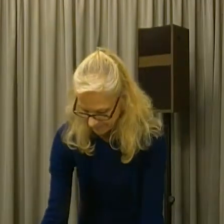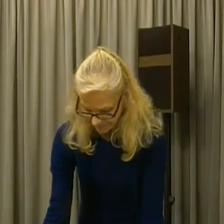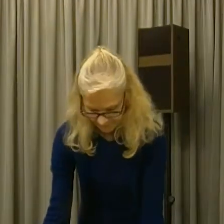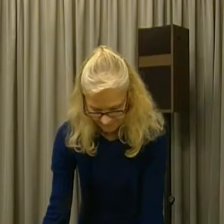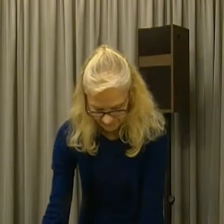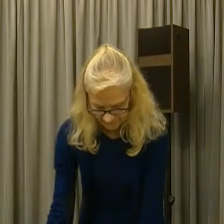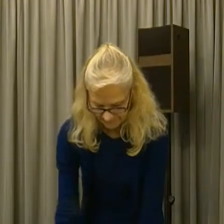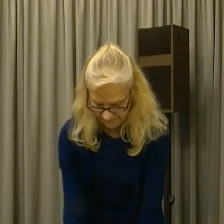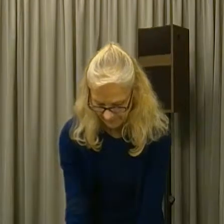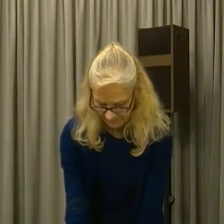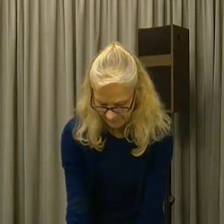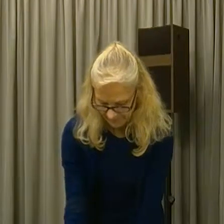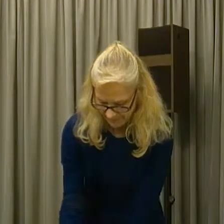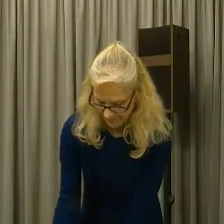Brother Austin, would you ask, Lord, let's go.